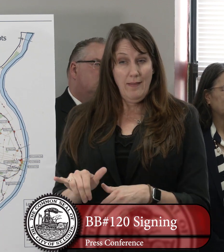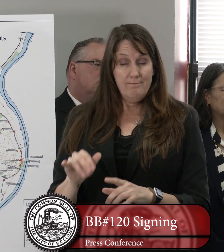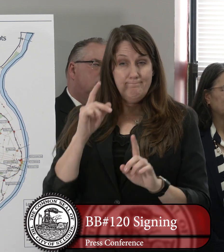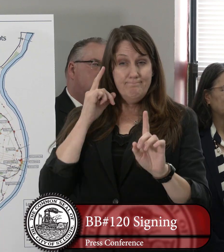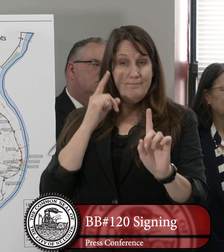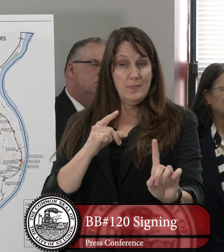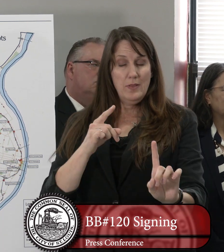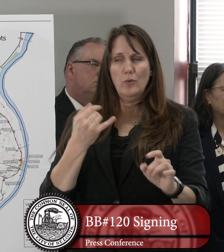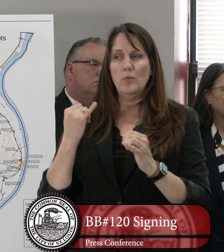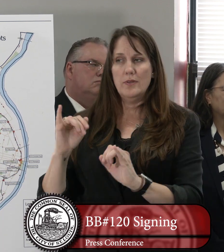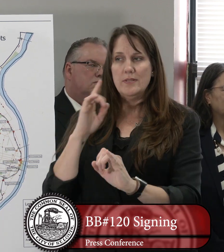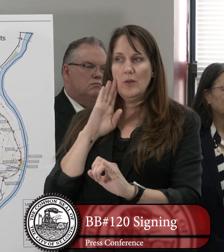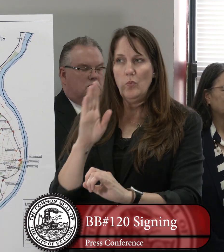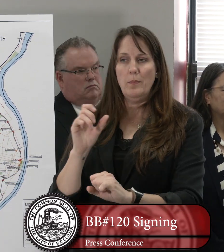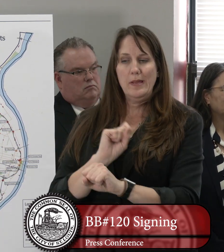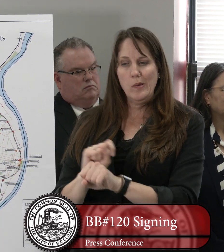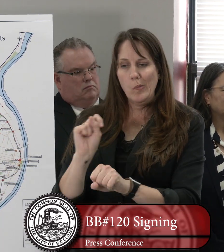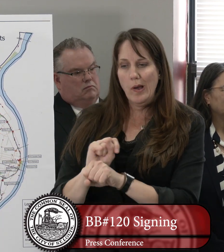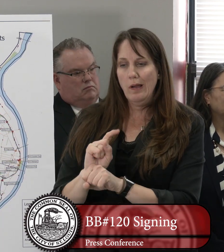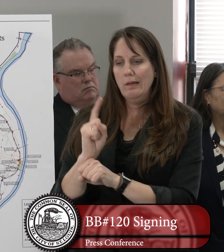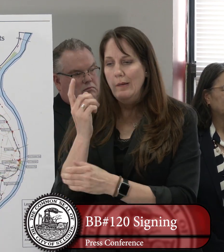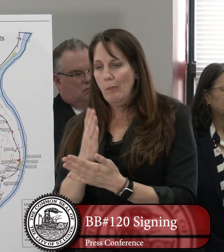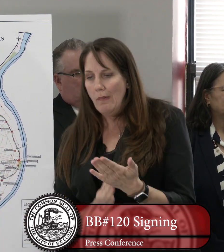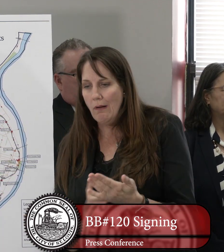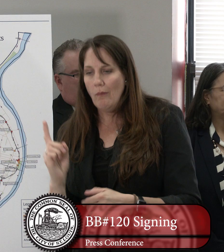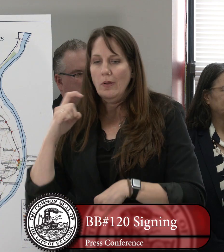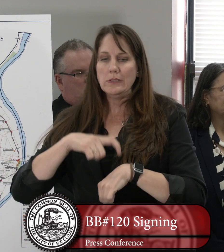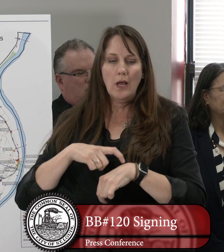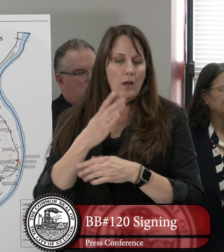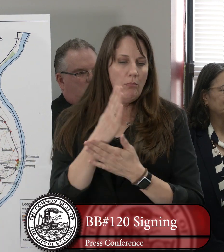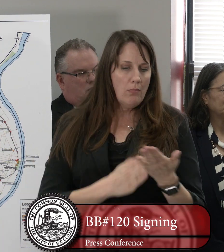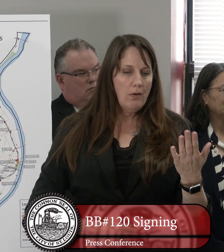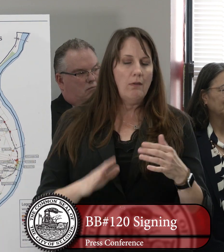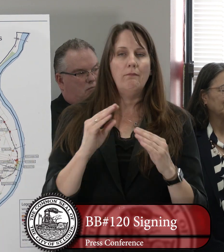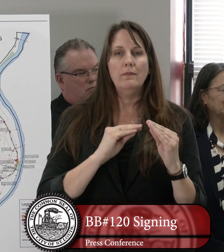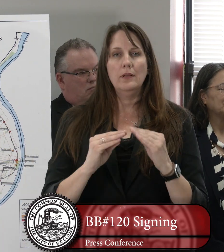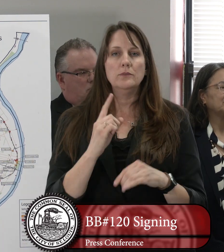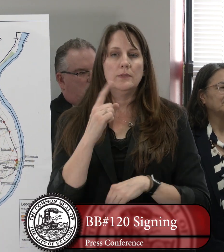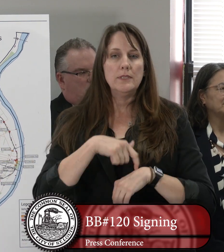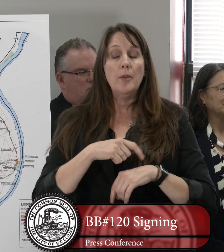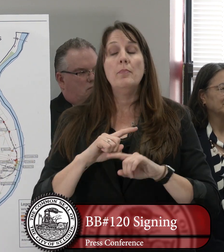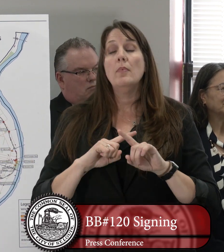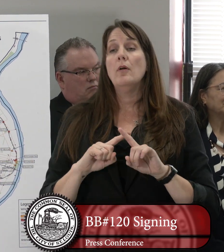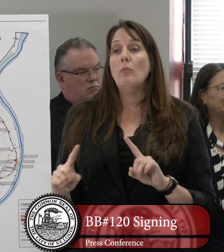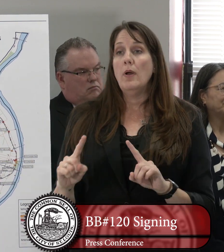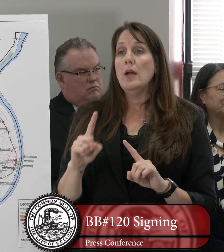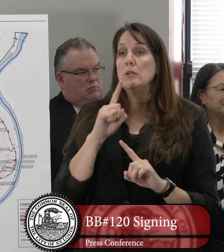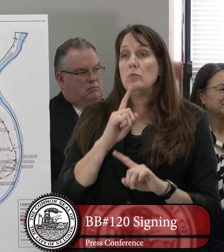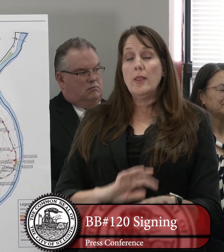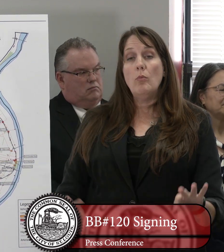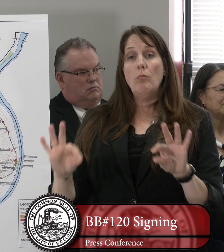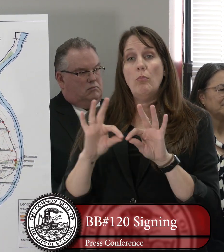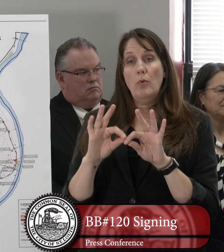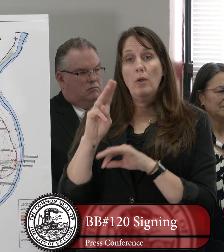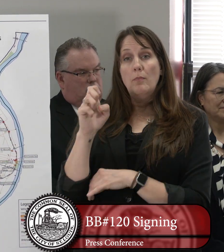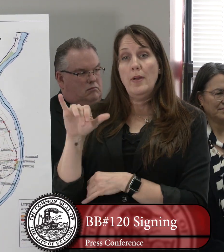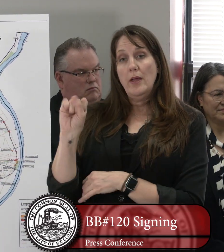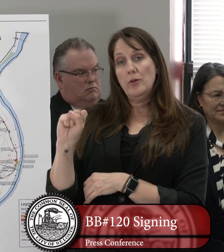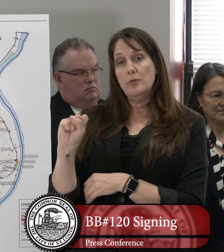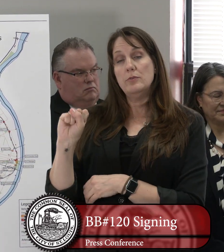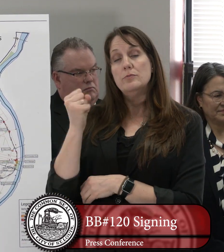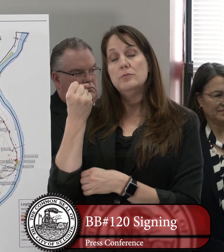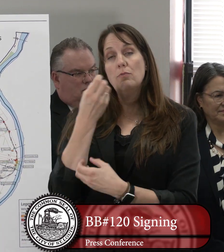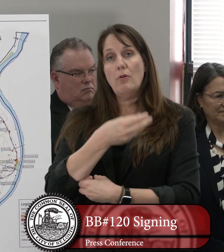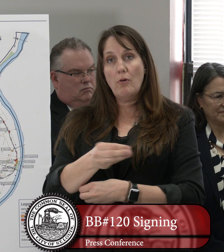would still be doing work piecemeal. So it makes a huge difference that the Board of Aldermen and the Mayor's Office and the advocates have all